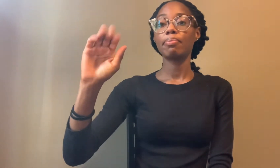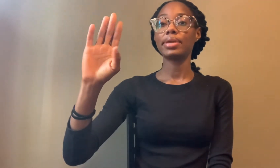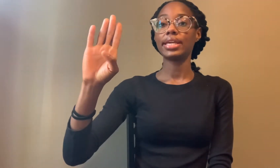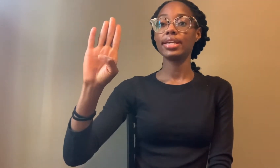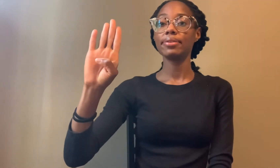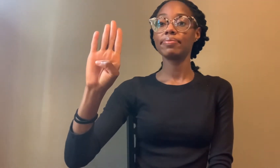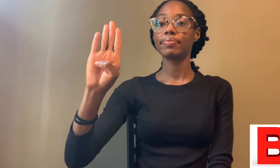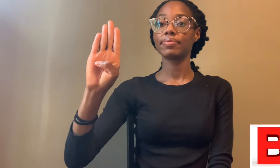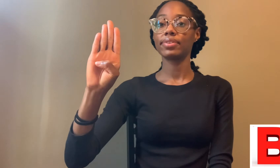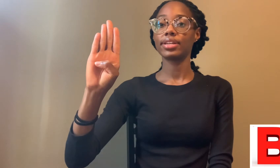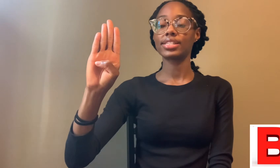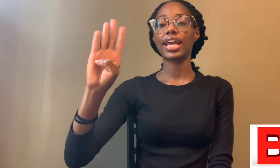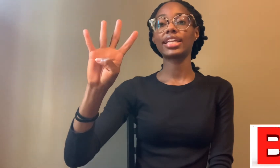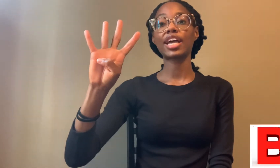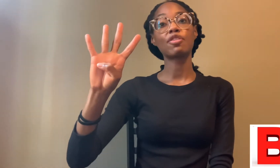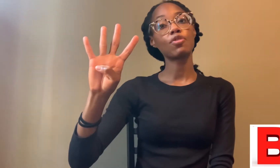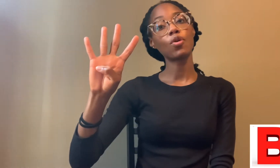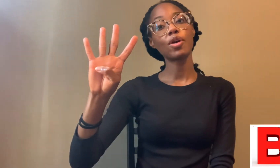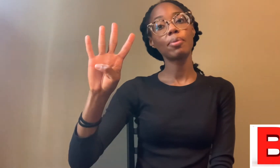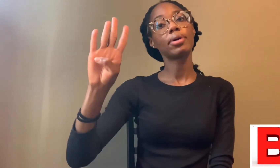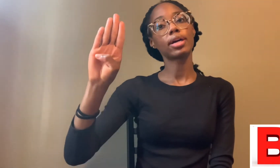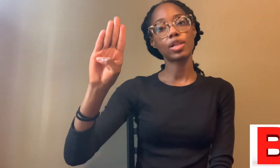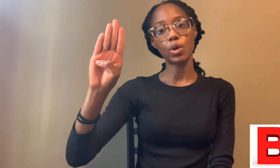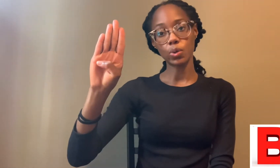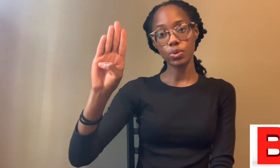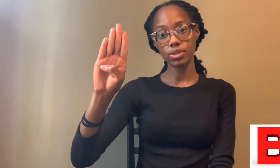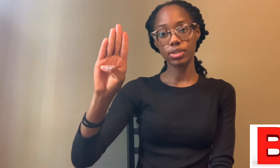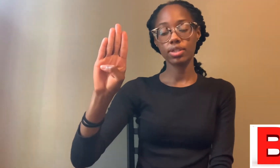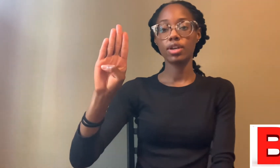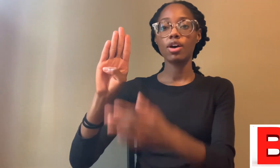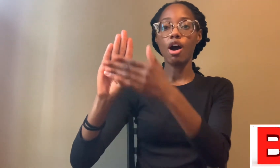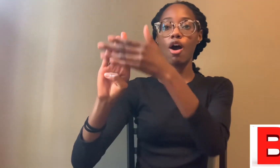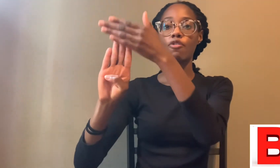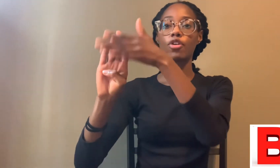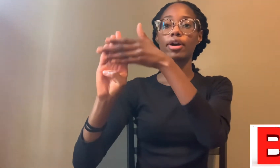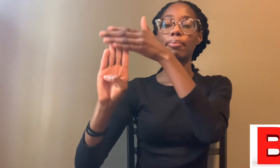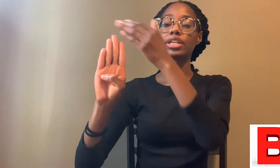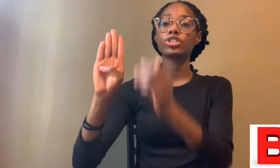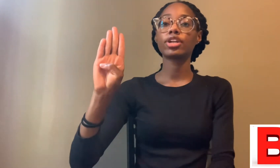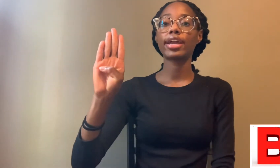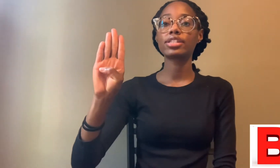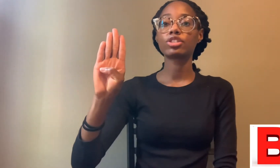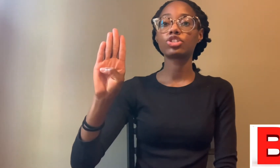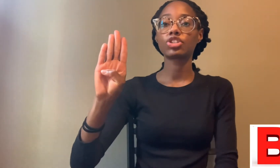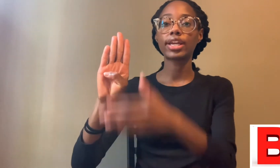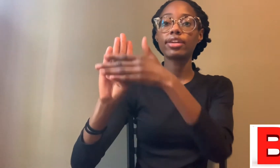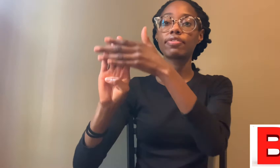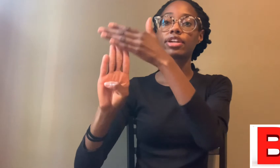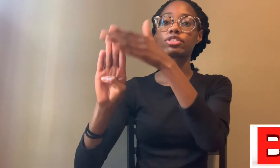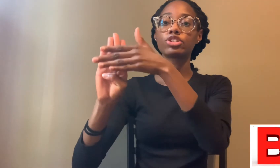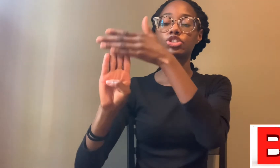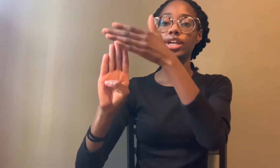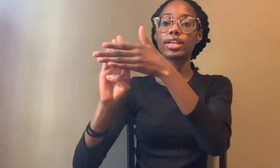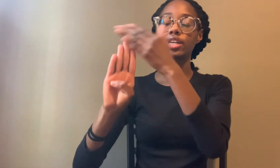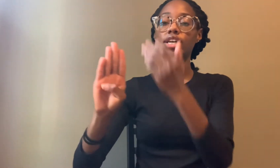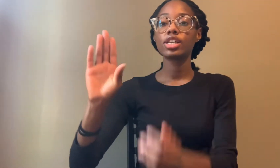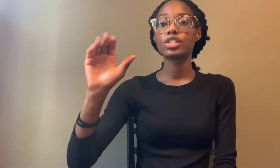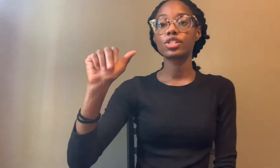B, it's kind of like a 4, but closed. All 4 up. Make sure your hands are straight, fingers are straight. So